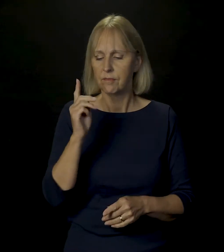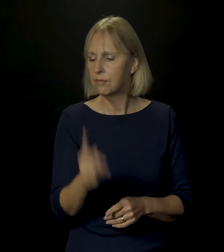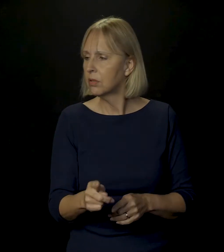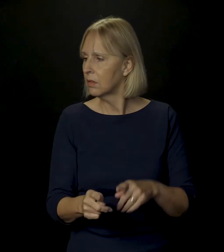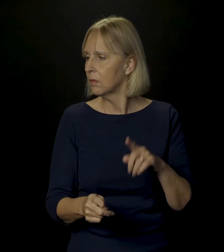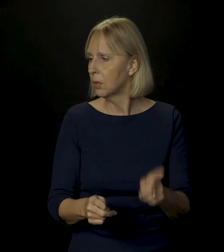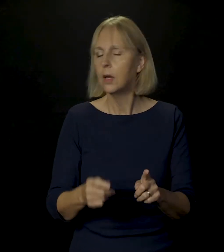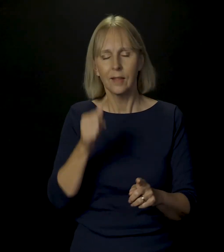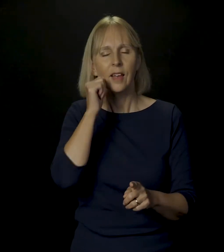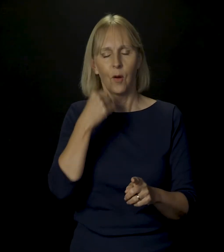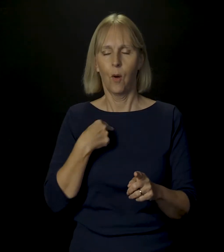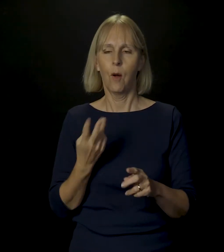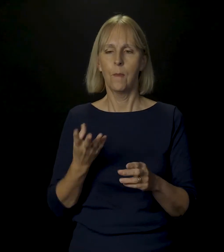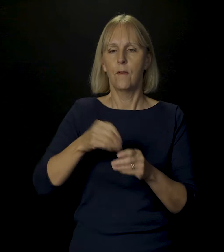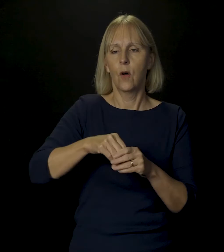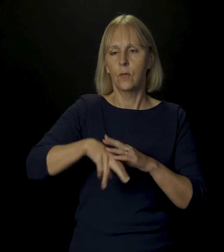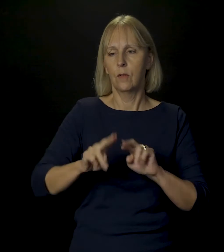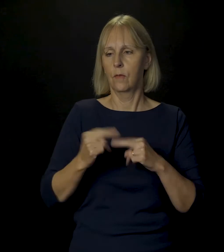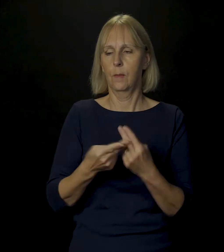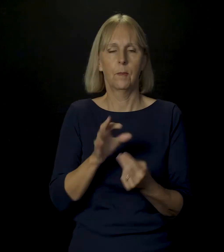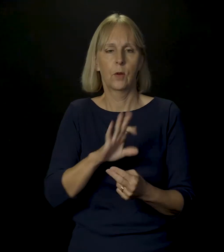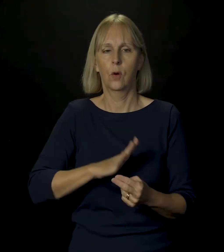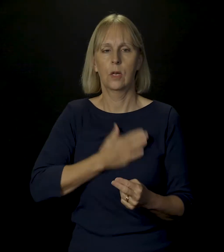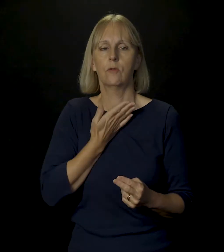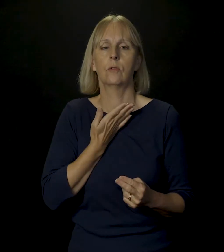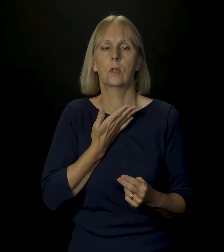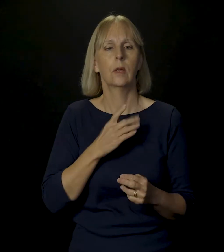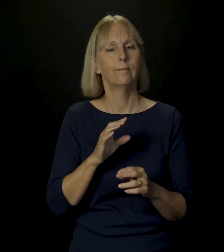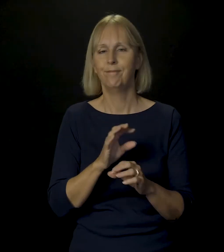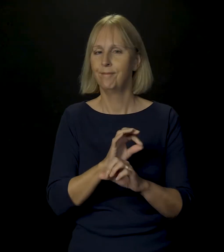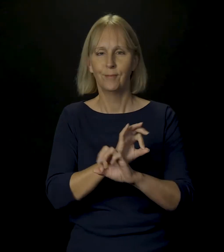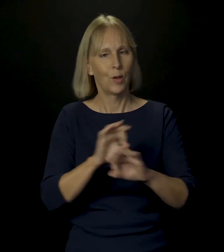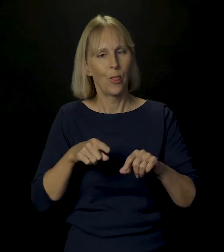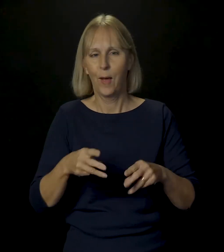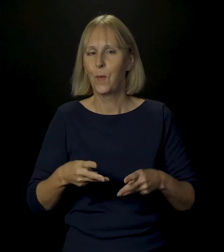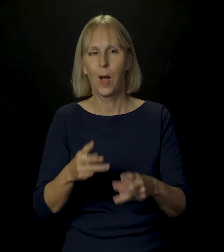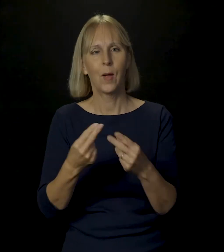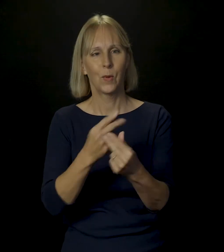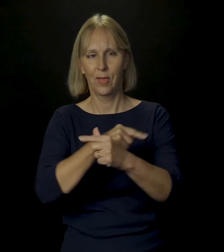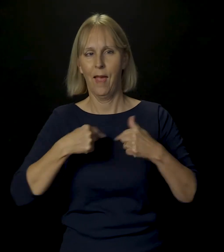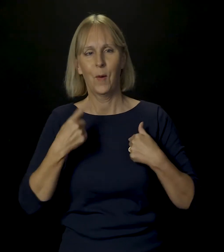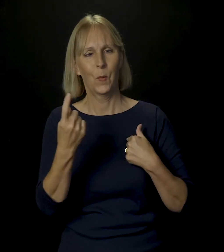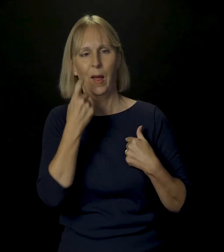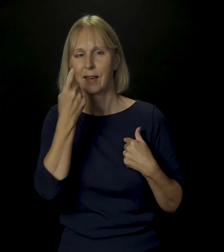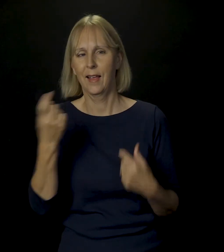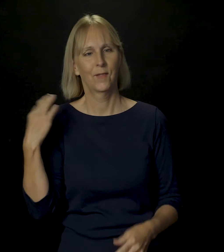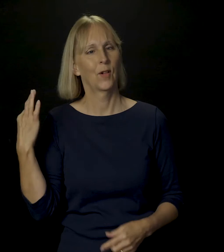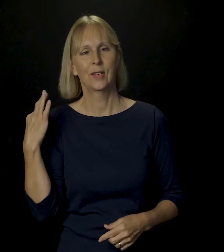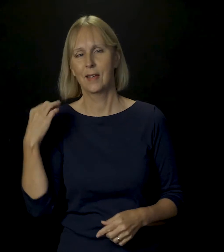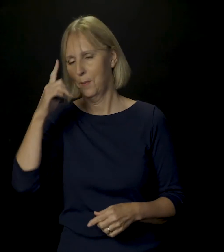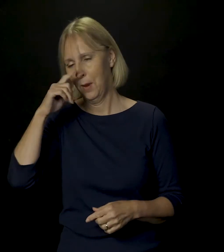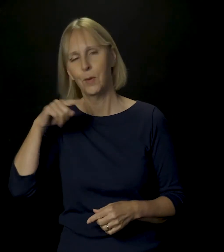They're part Of the family But they are Not interested In doing this Job Well our Volunteers Don't do That Our Volunteers